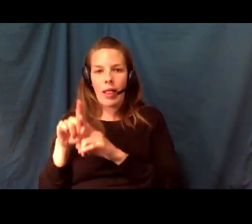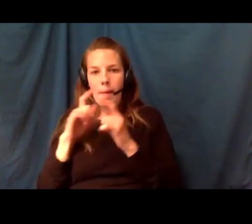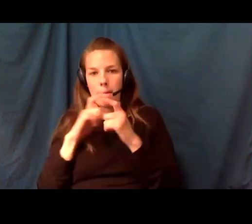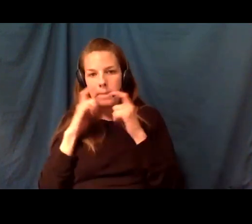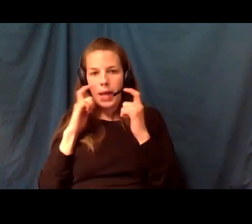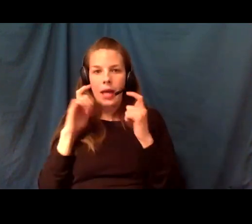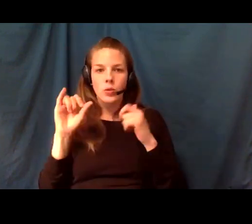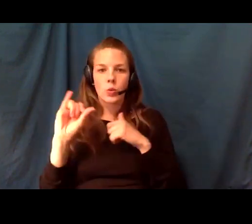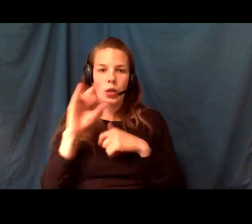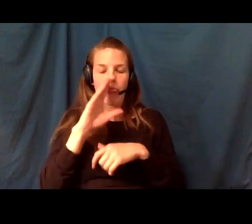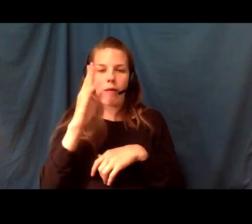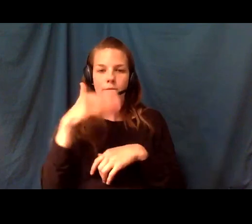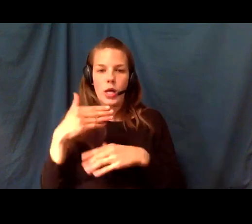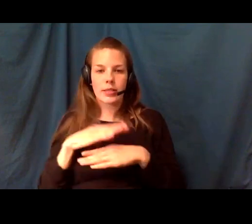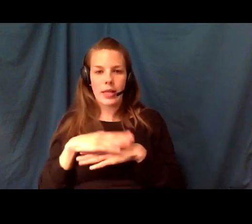staff at the front desk.